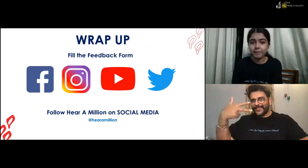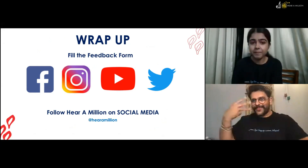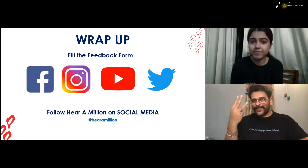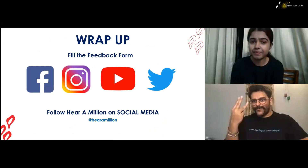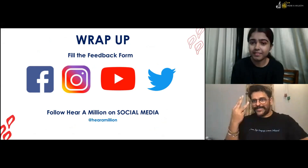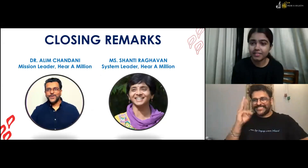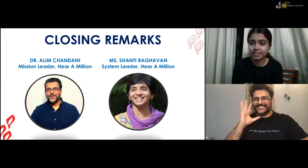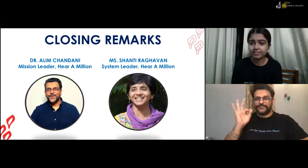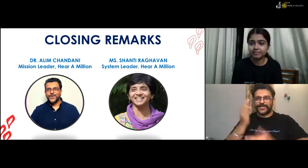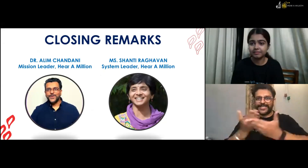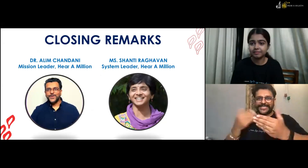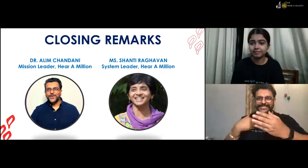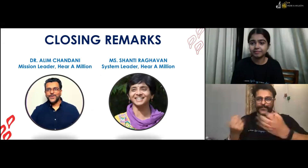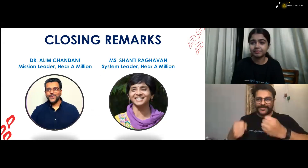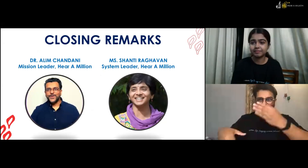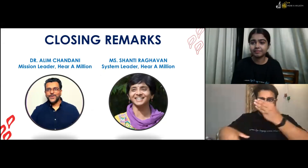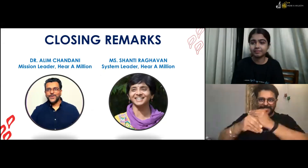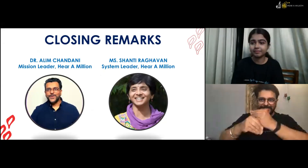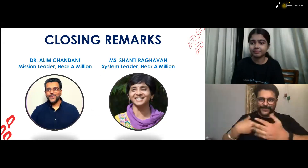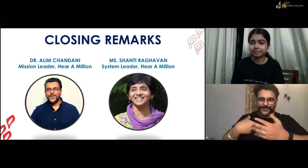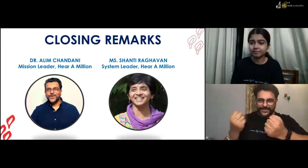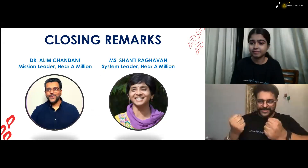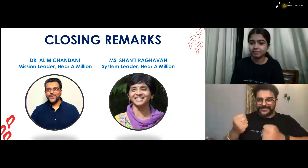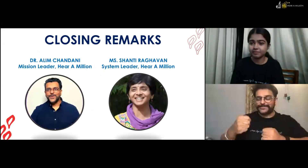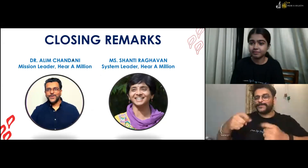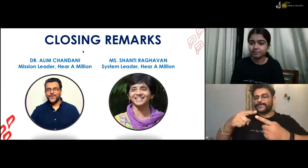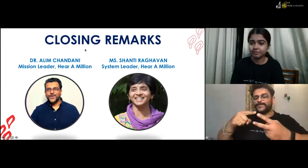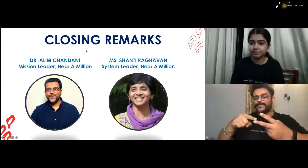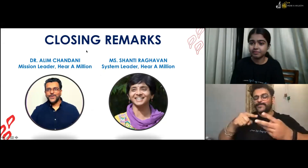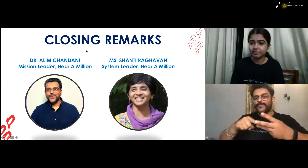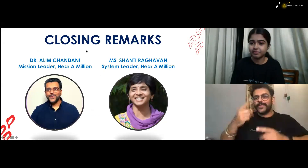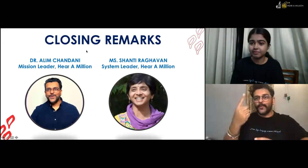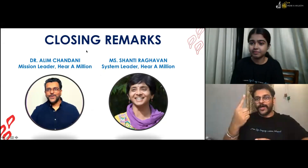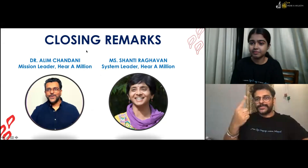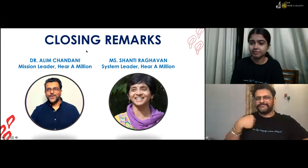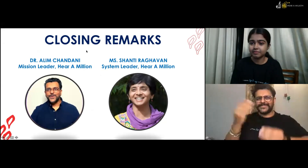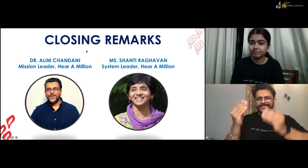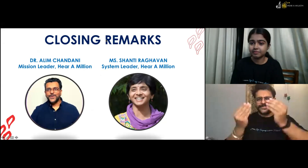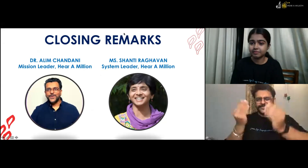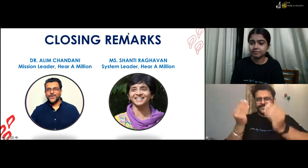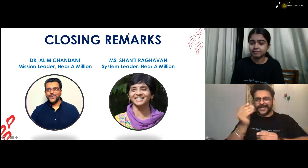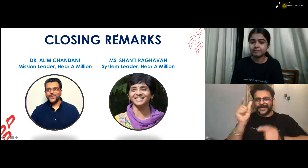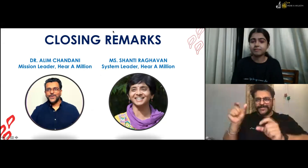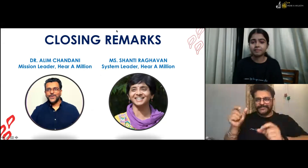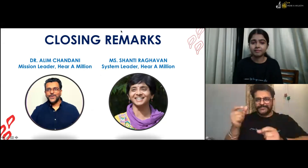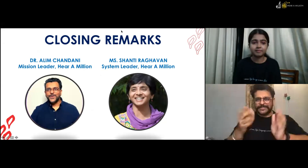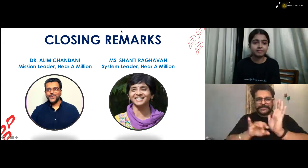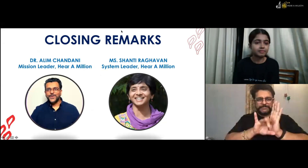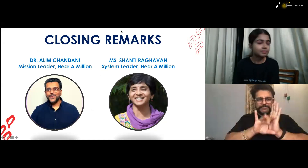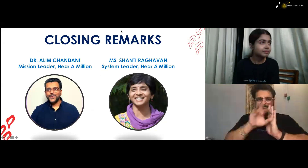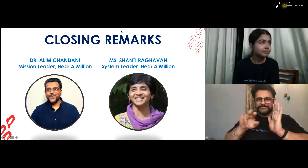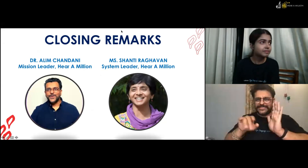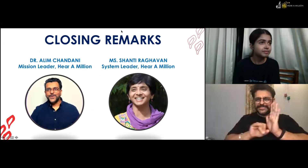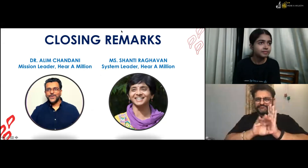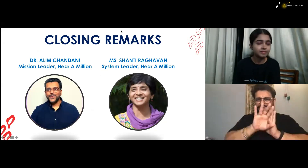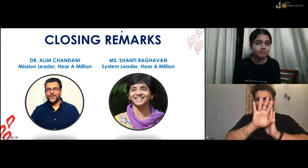Yeah, I forgot that there were three important things that I wanted to add. And one was that some